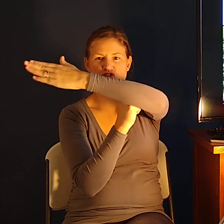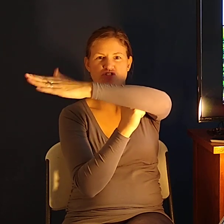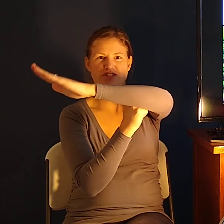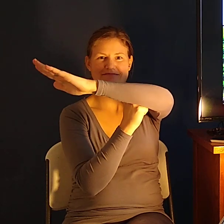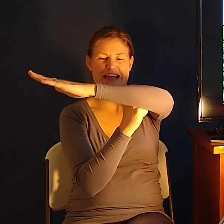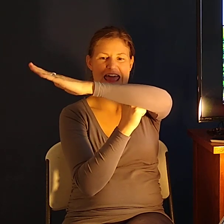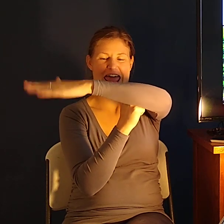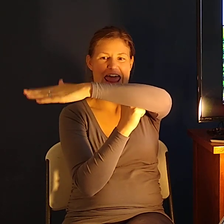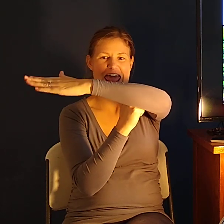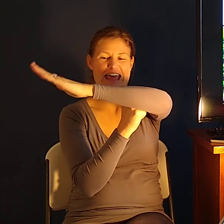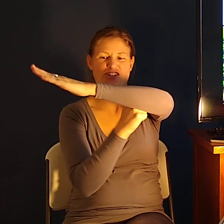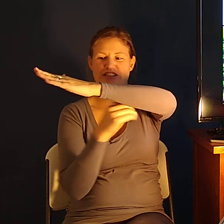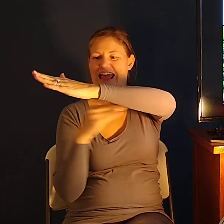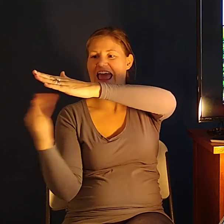hangs out in free air.